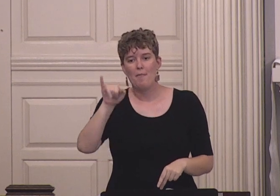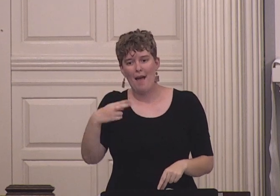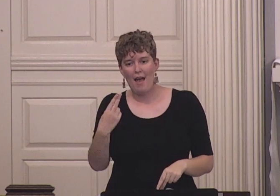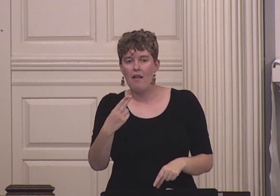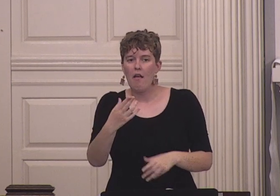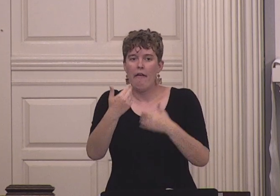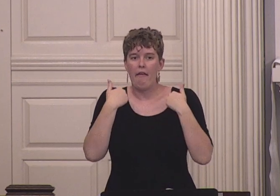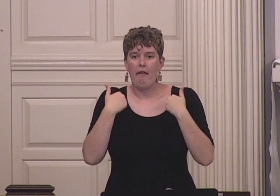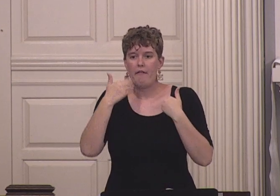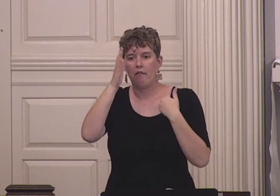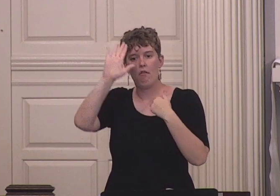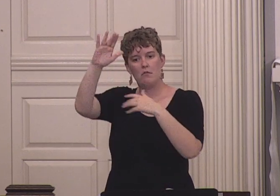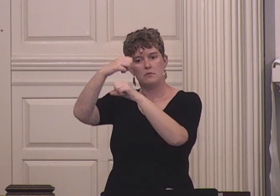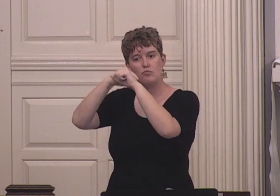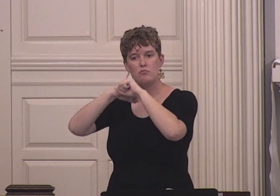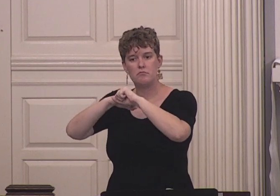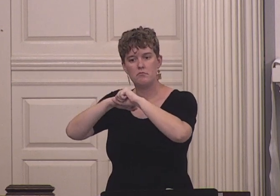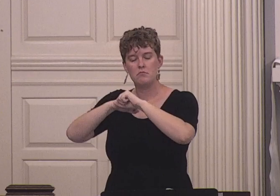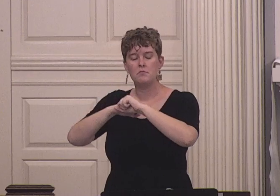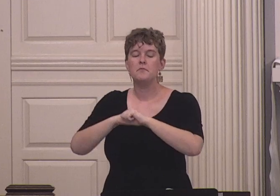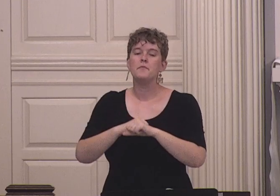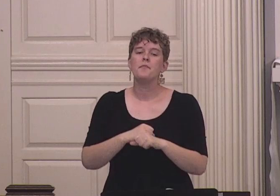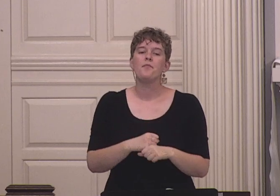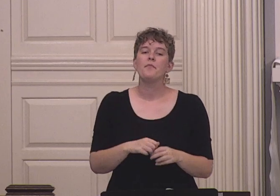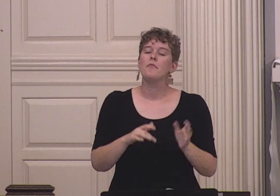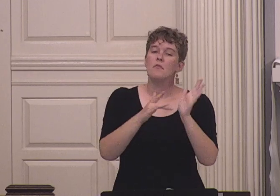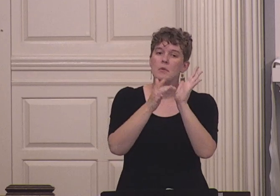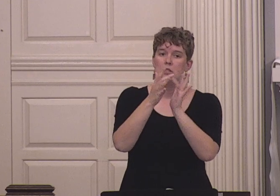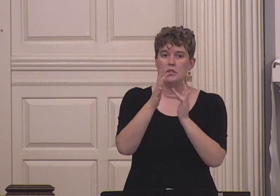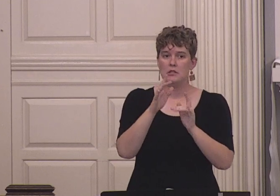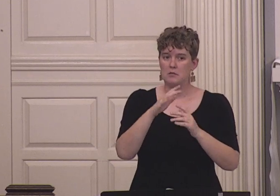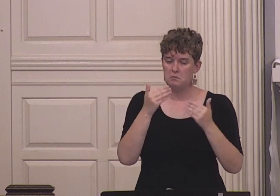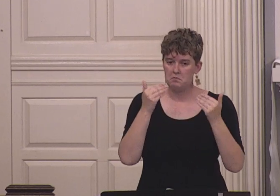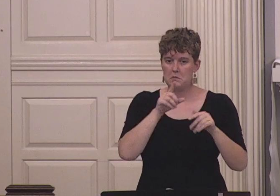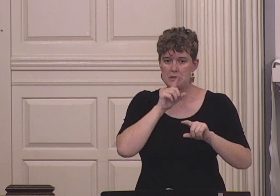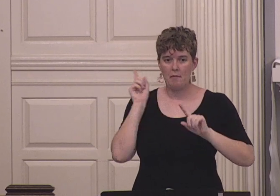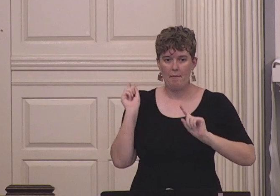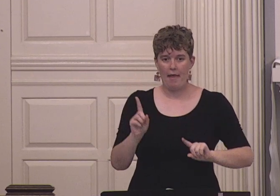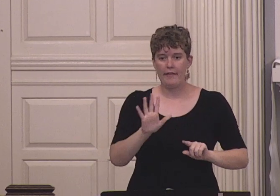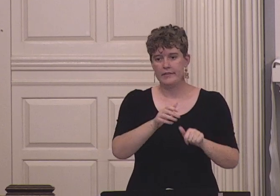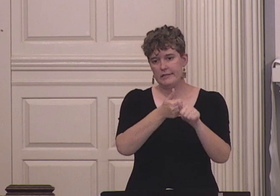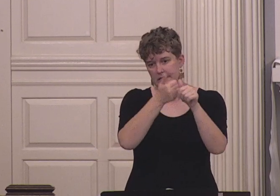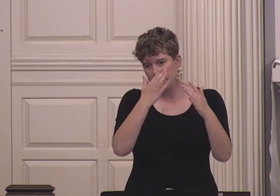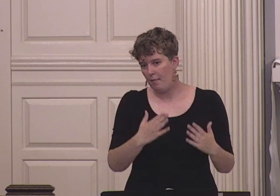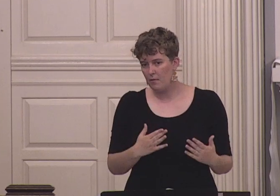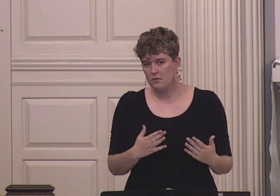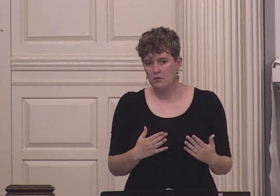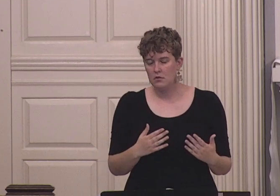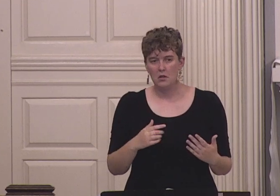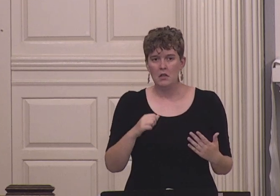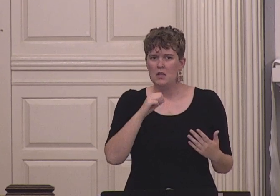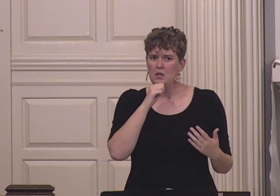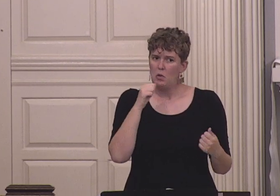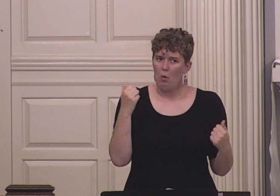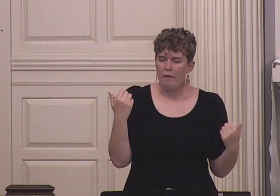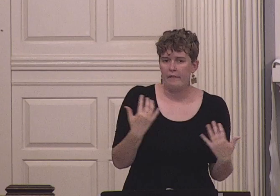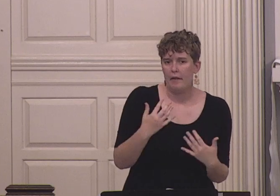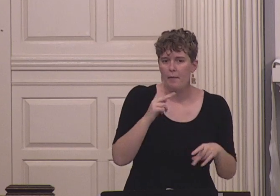protection. Hence, Jesus commands his disciples not to fear their